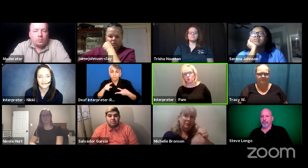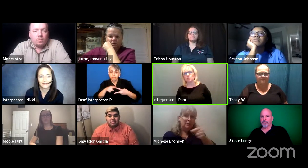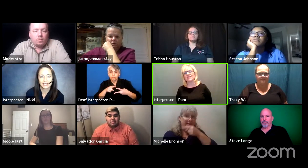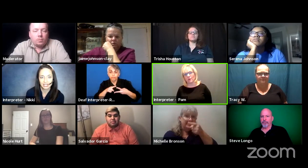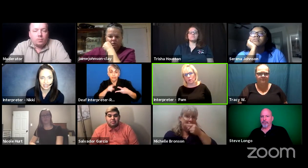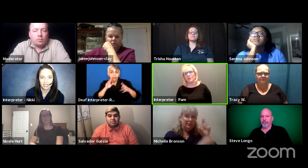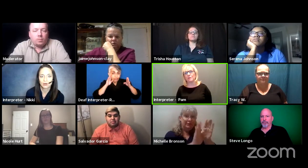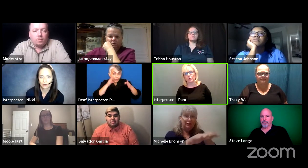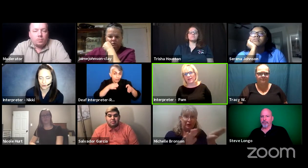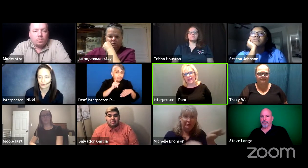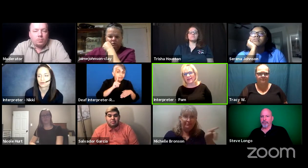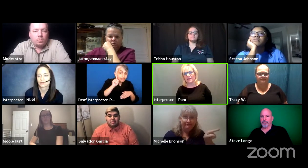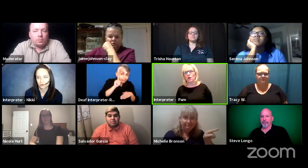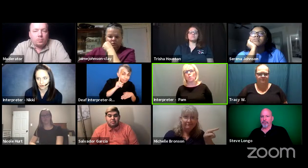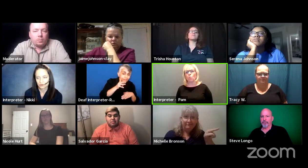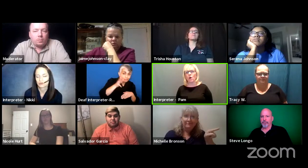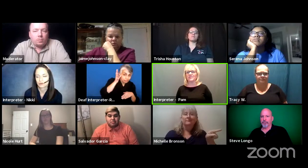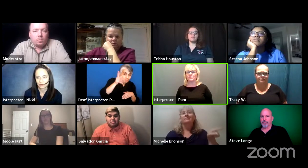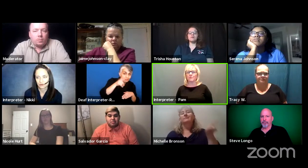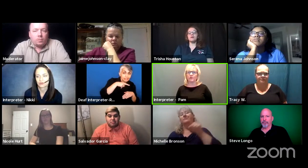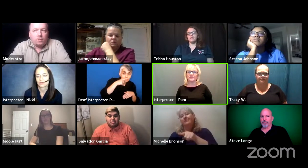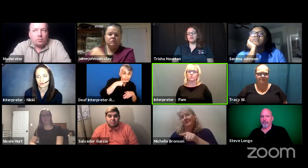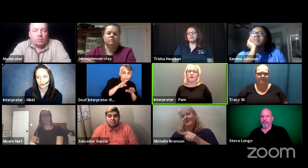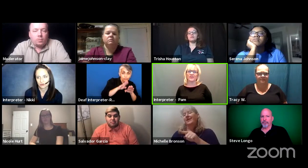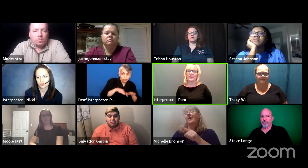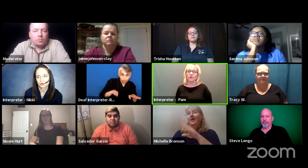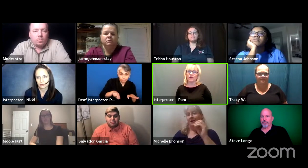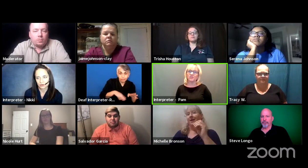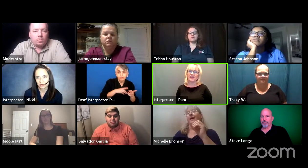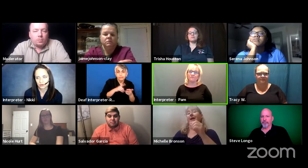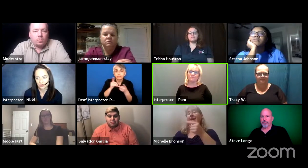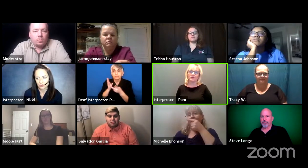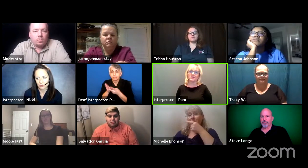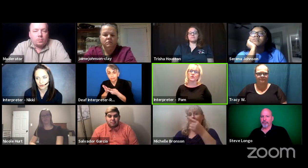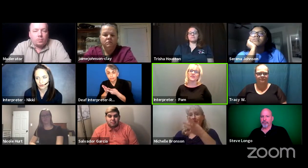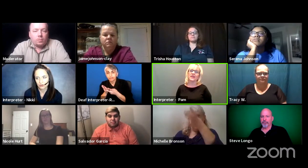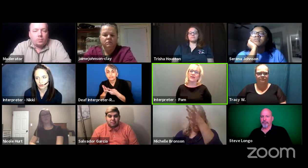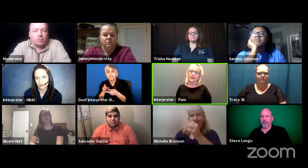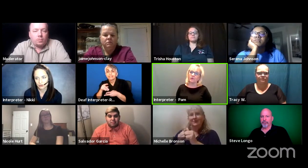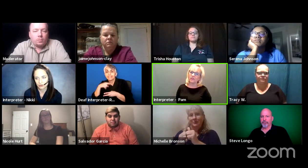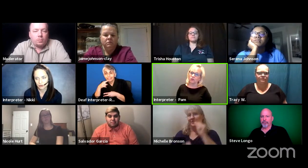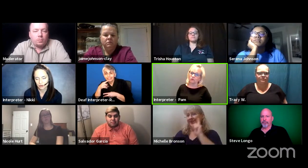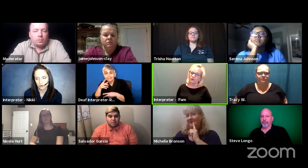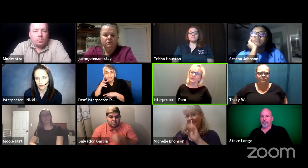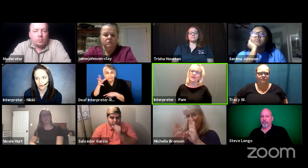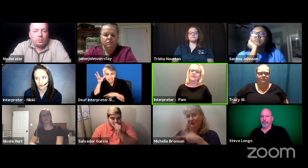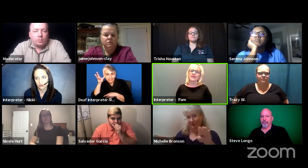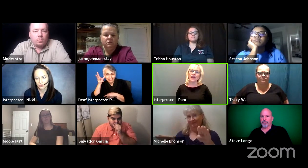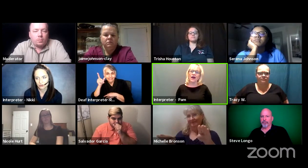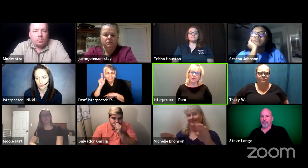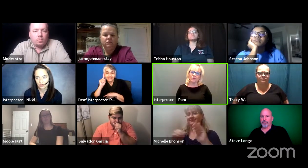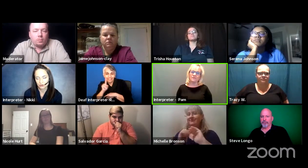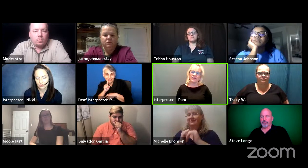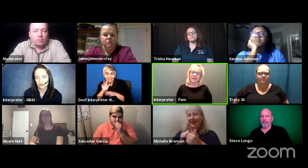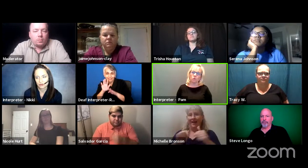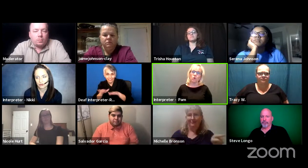videos that will be created. One is parents with deaf parents with hearing children. The other video will